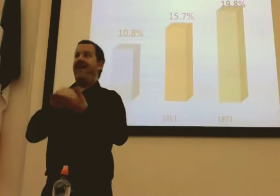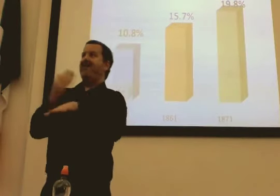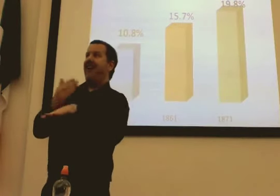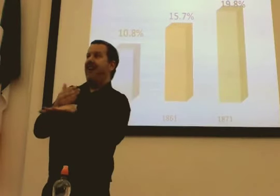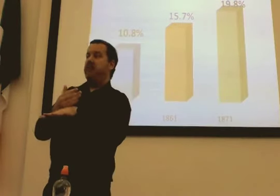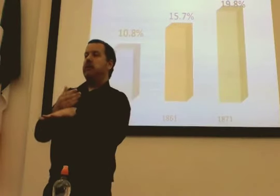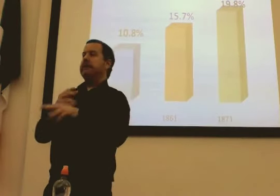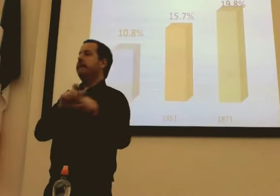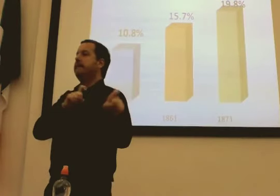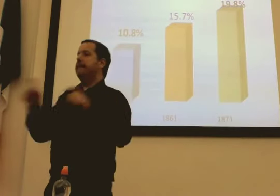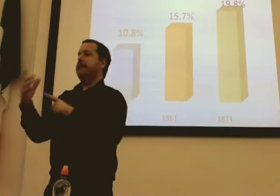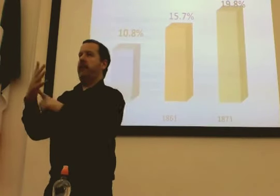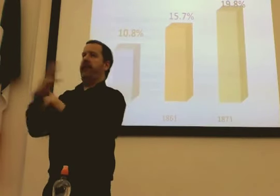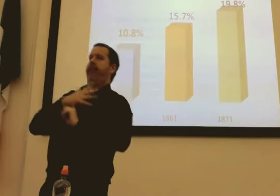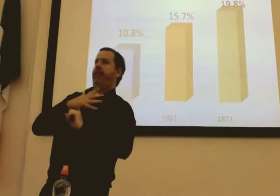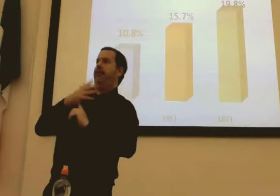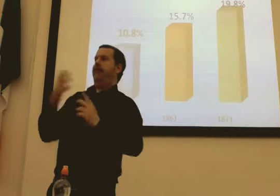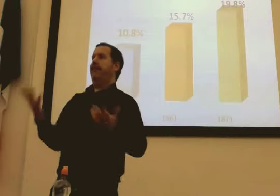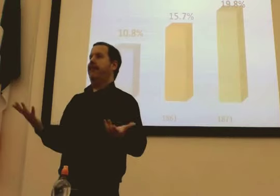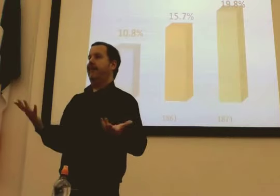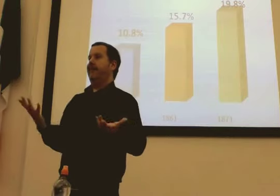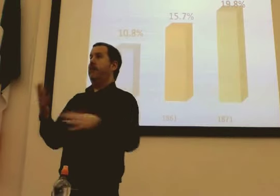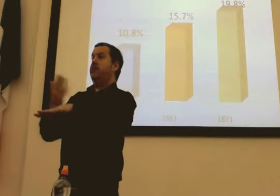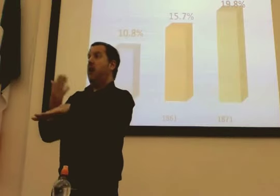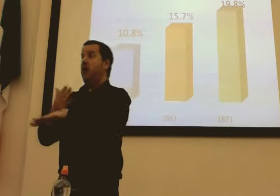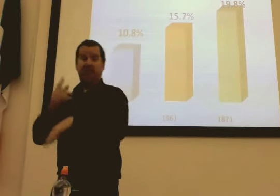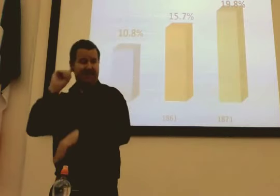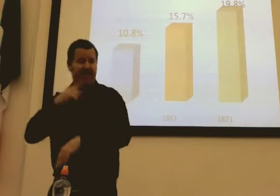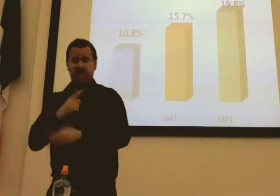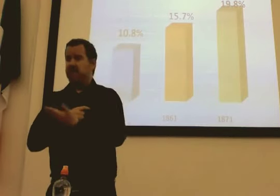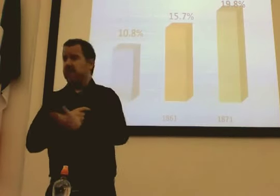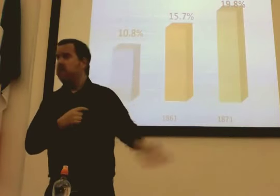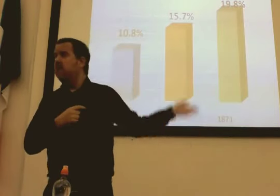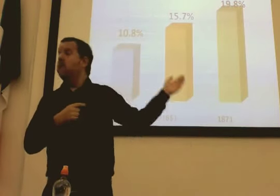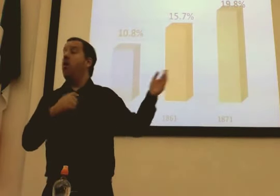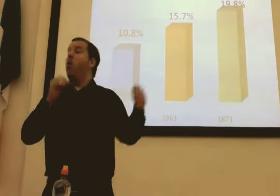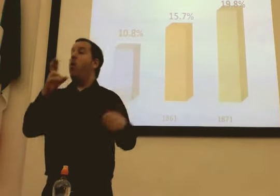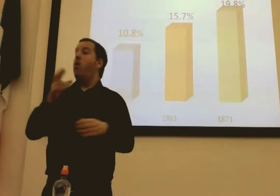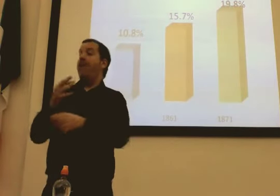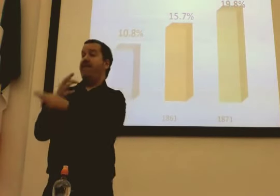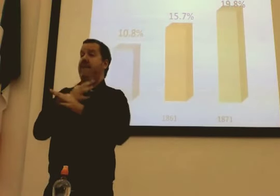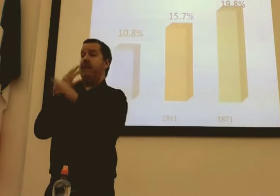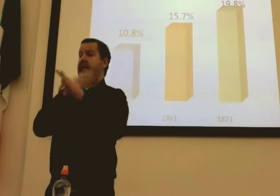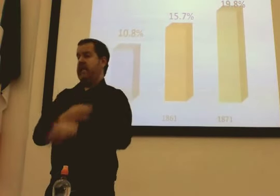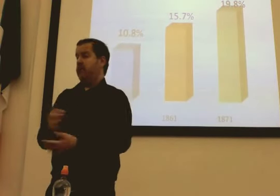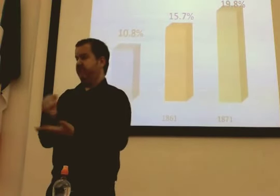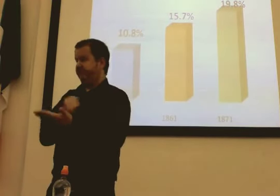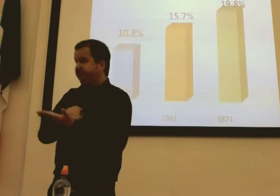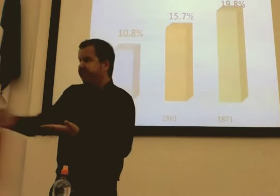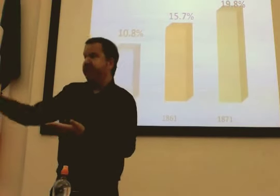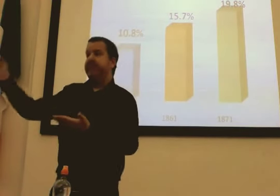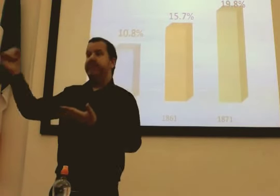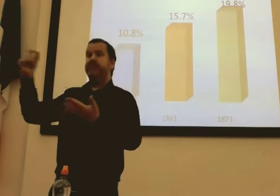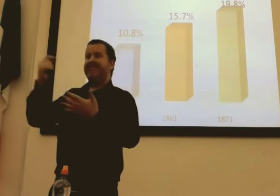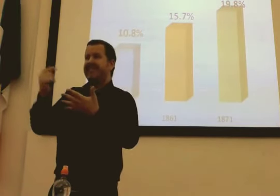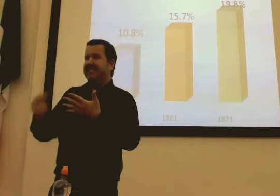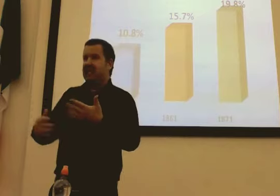In some ways, it really didn't matter because they were still discriminated afterwards. So they may have been refused to get a job,